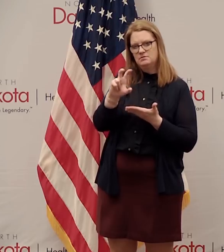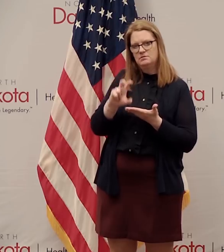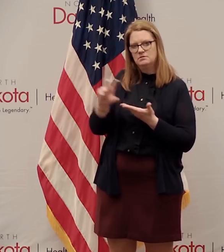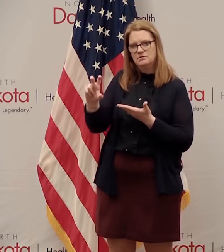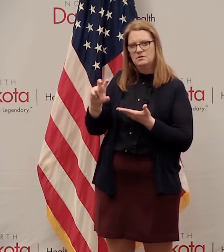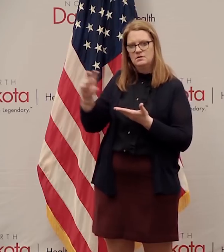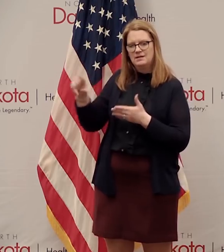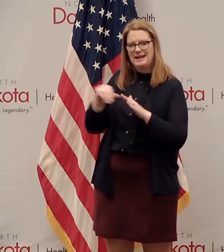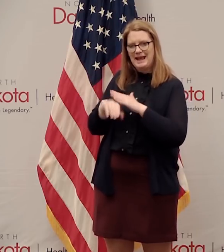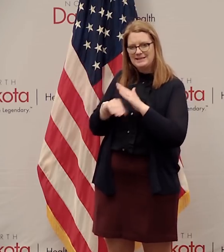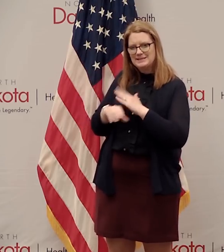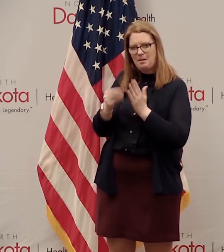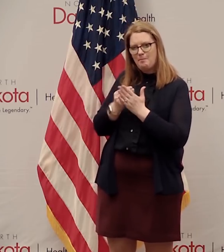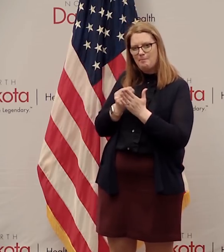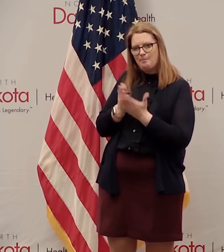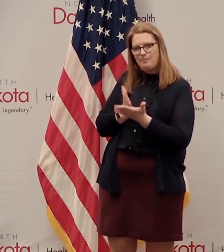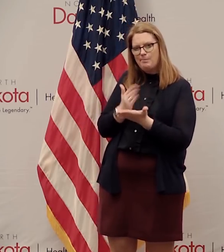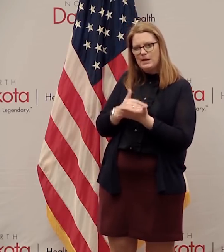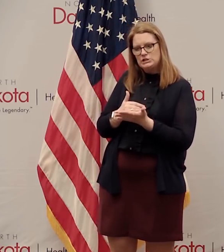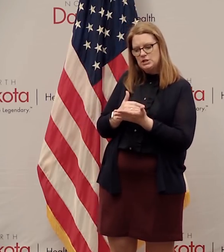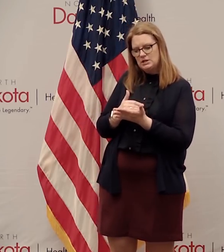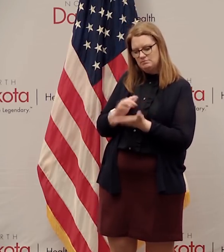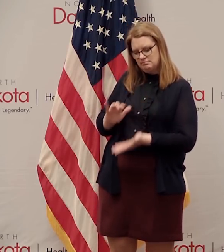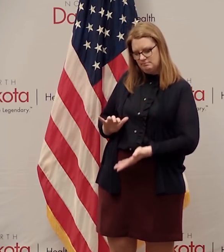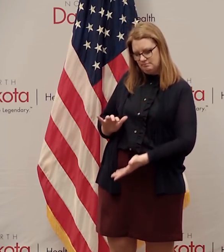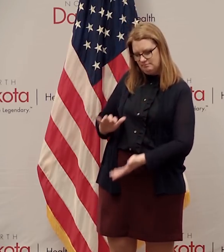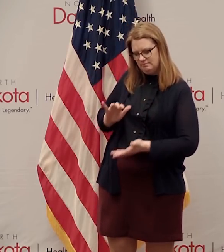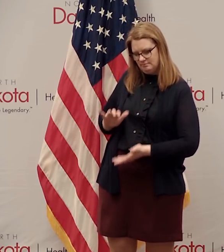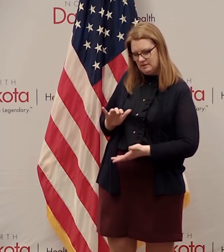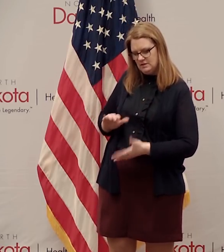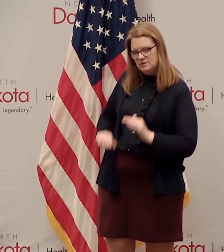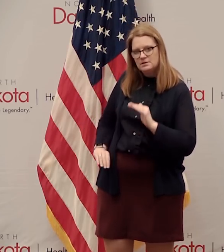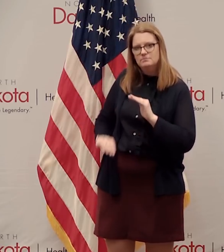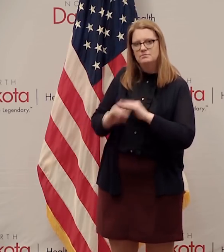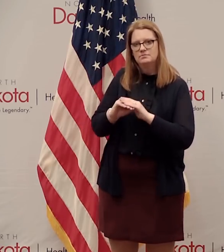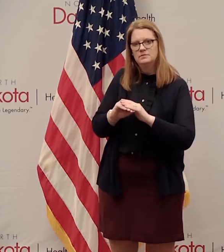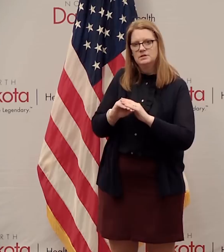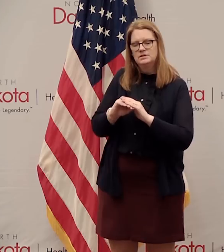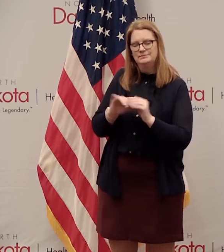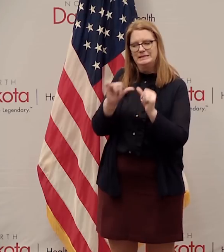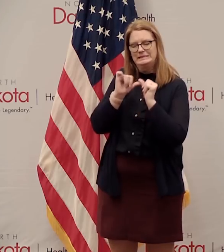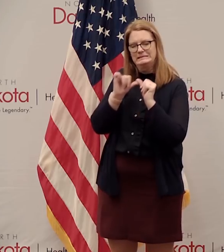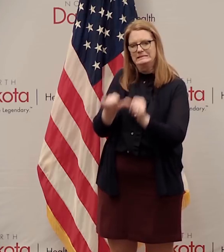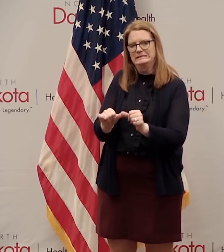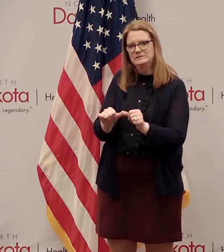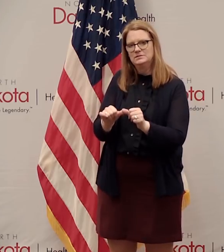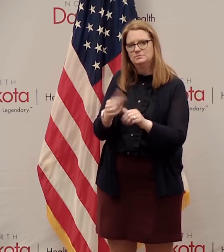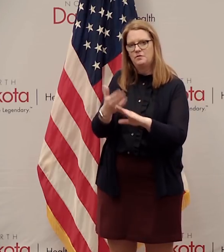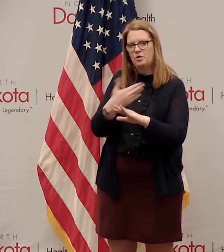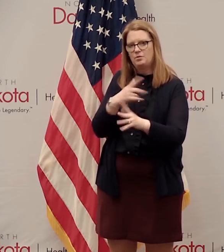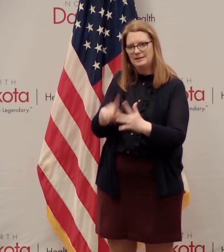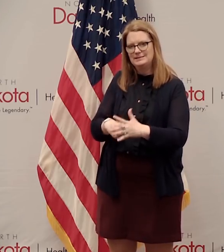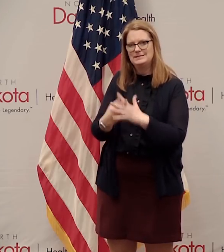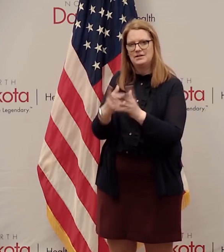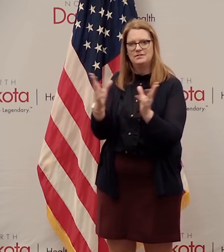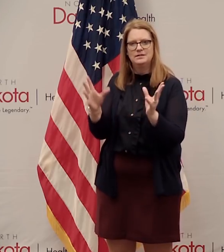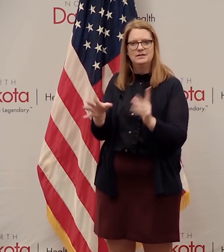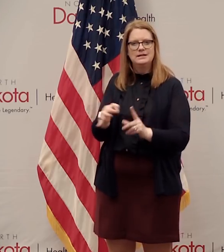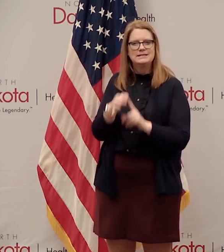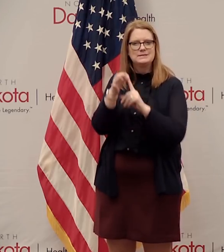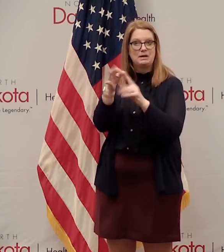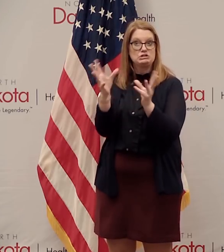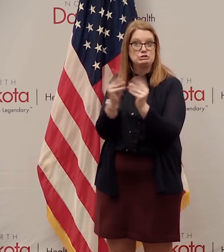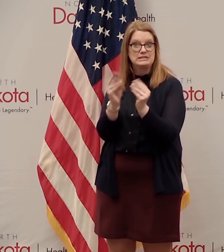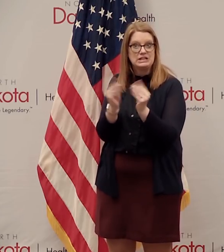budget stabilization, we can get a long way forward without having to call a special session. And calling a special session until